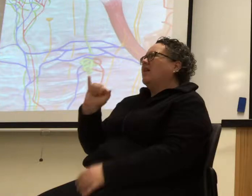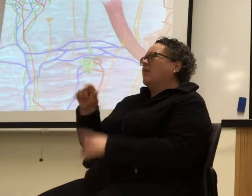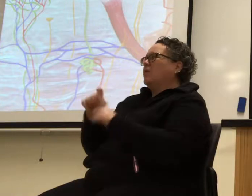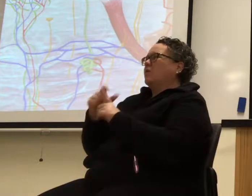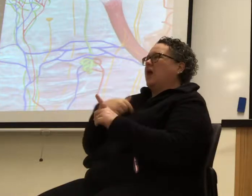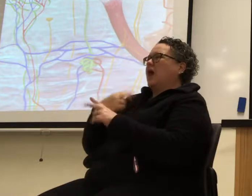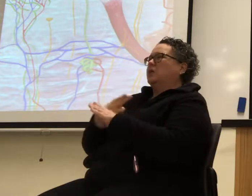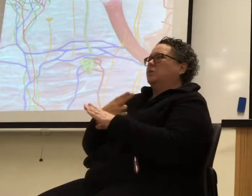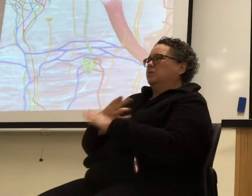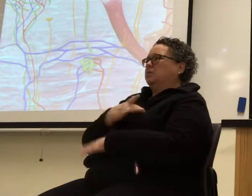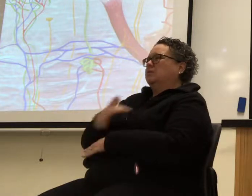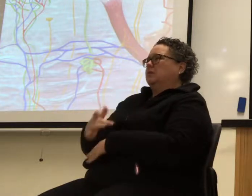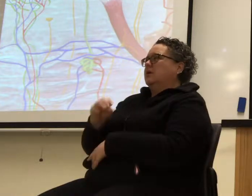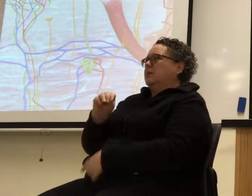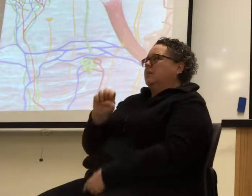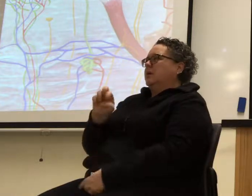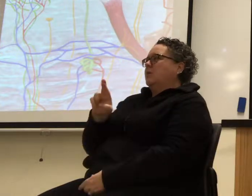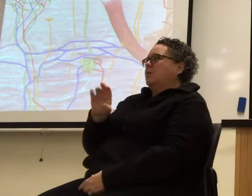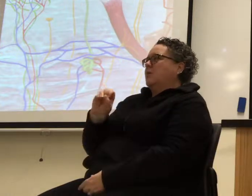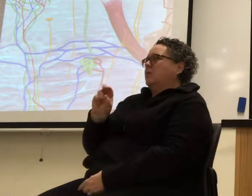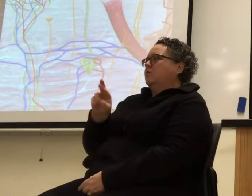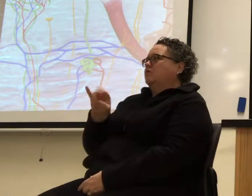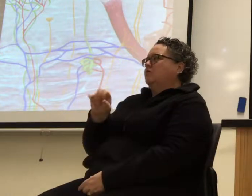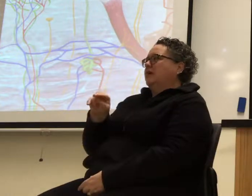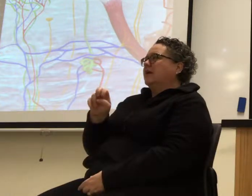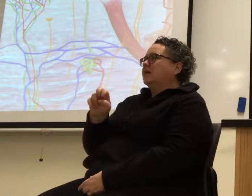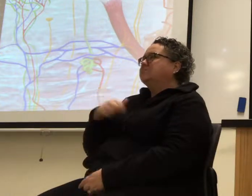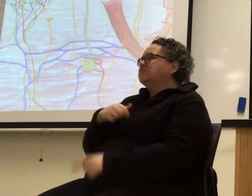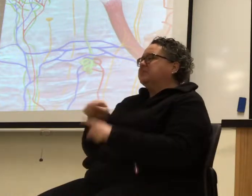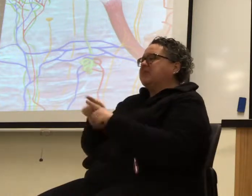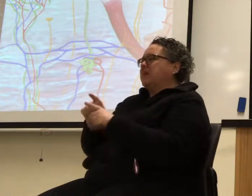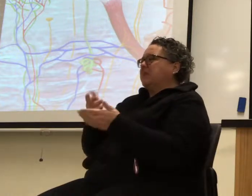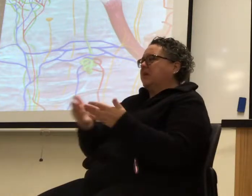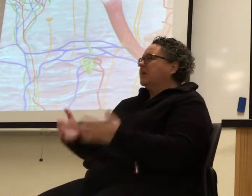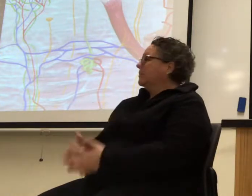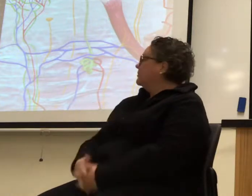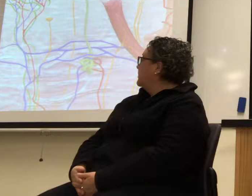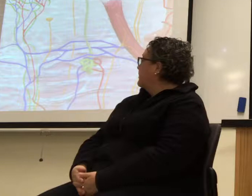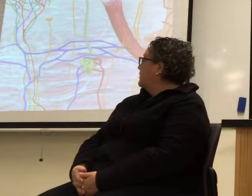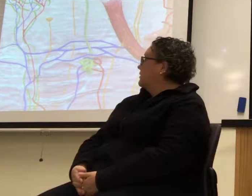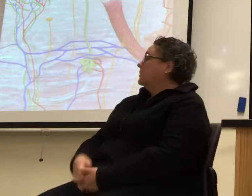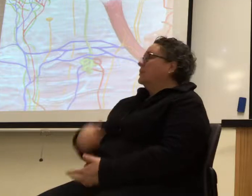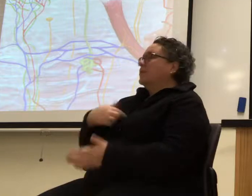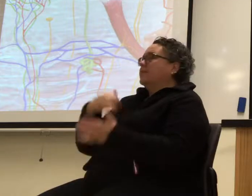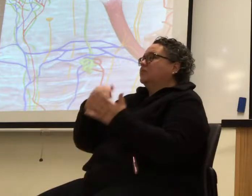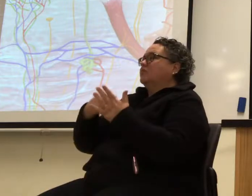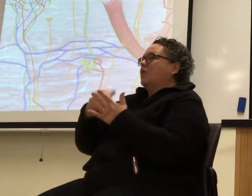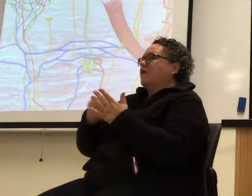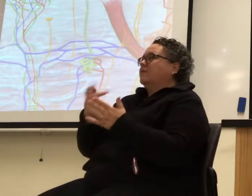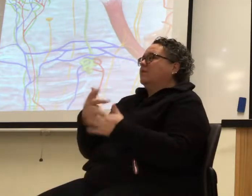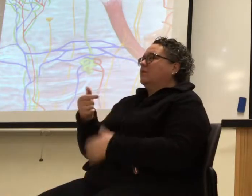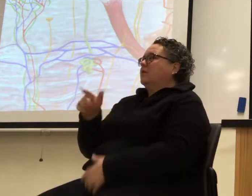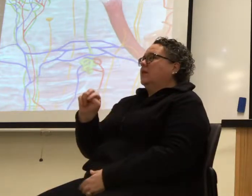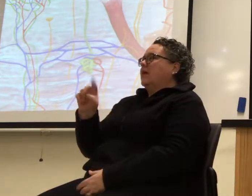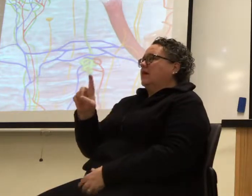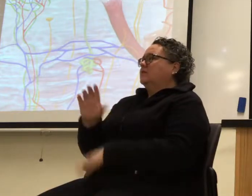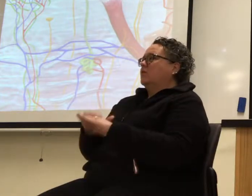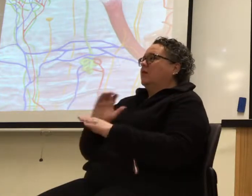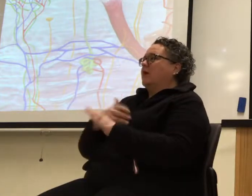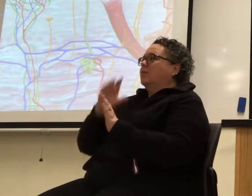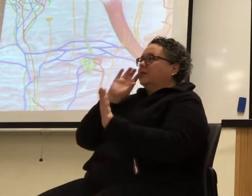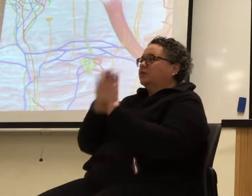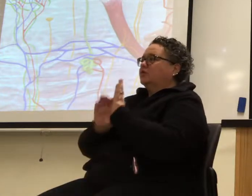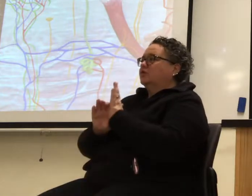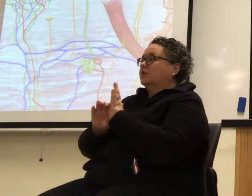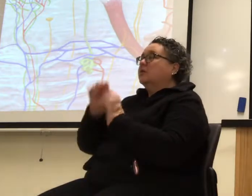Eccrine, merocrine, that's kind of the same thing. So let me draw a couple of glands on here. So